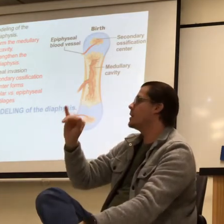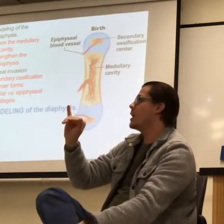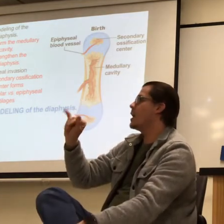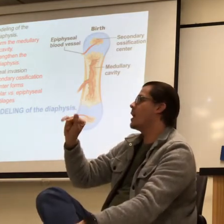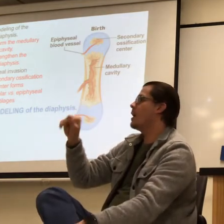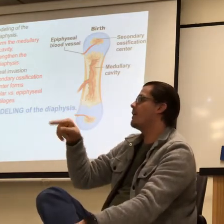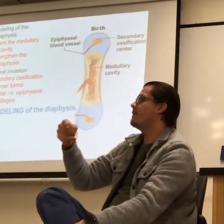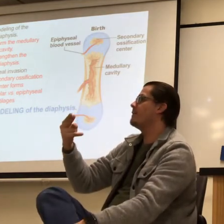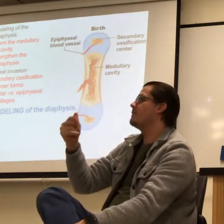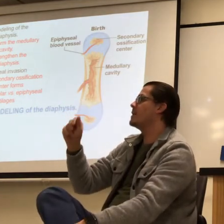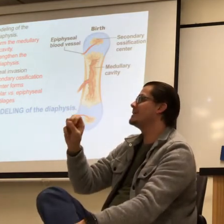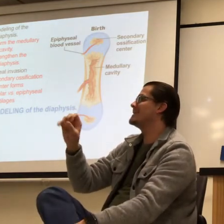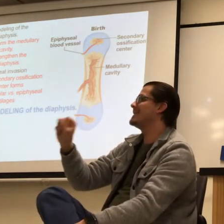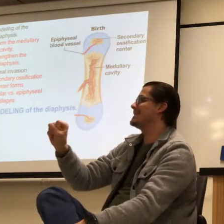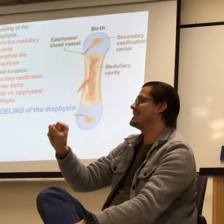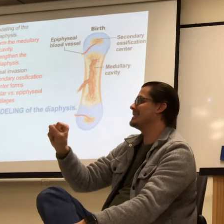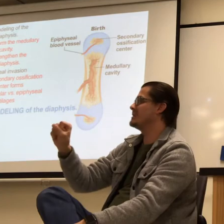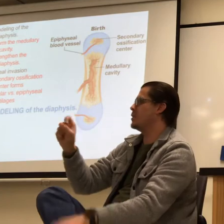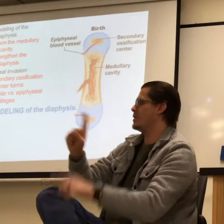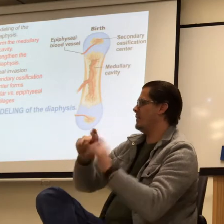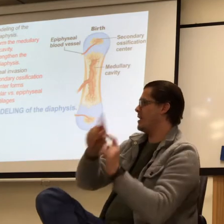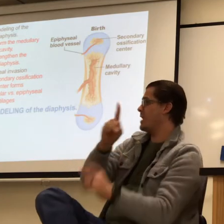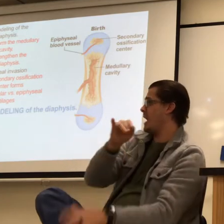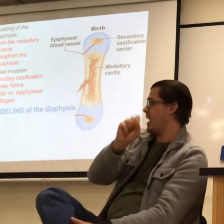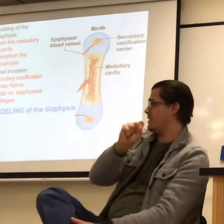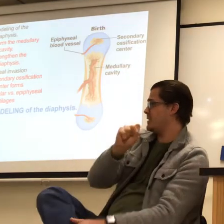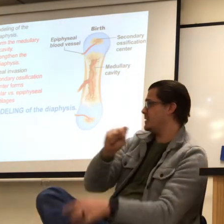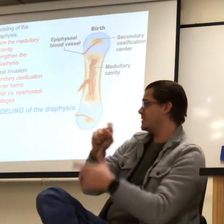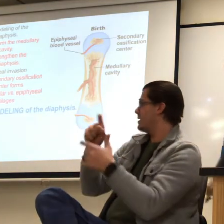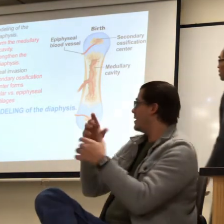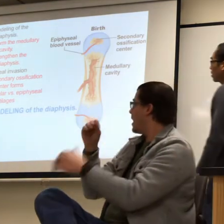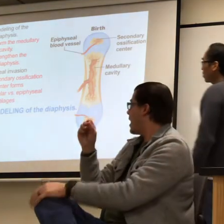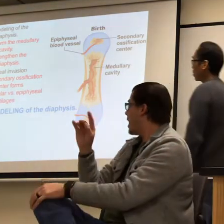So to differentiate what's happening in the diaphysis from the epiphysis,